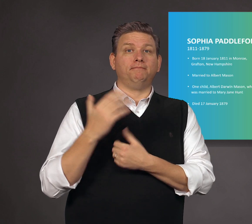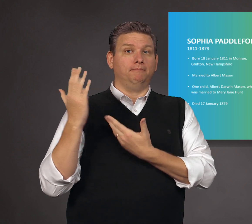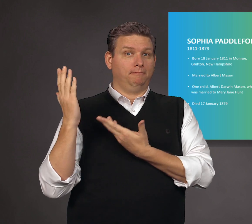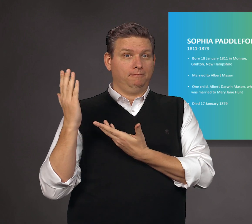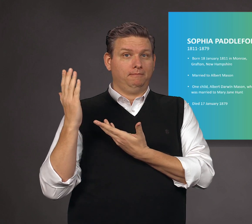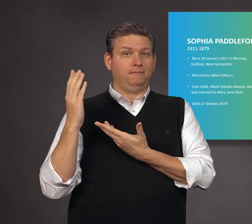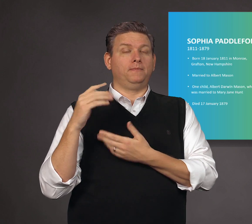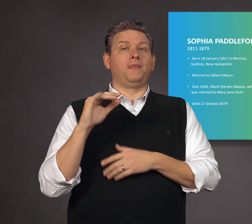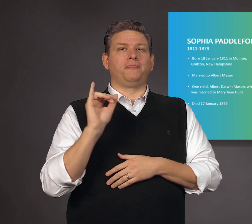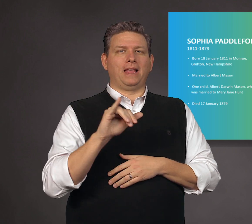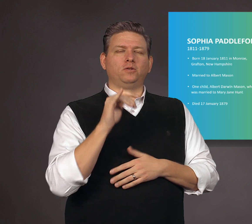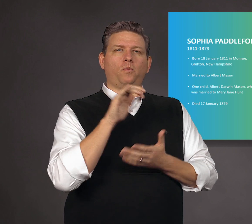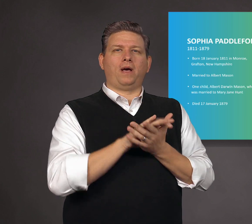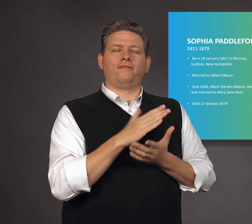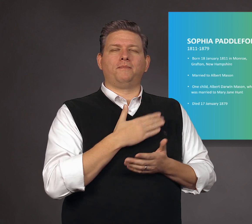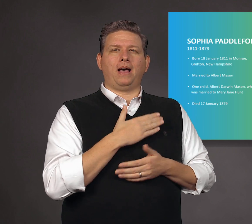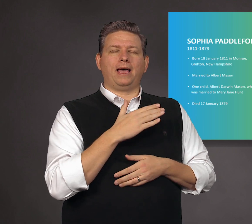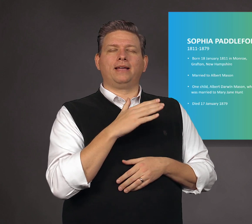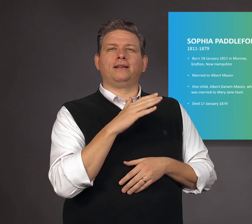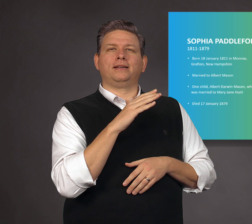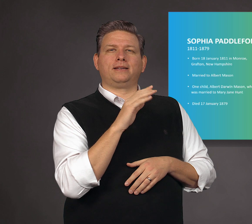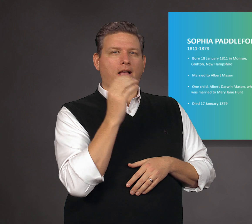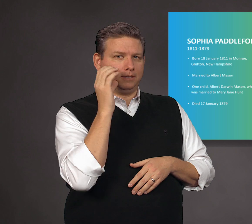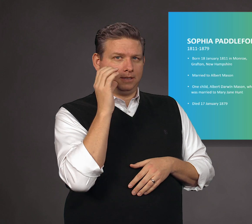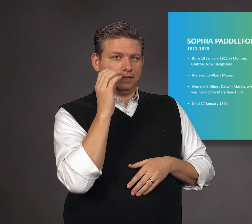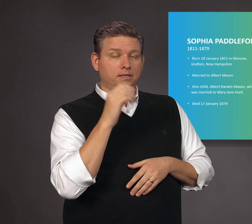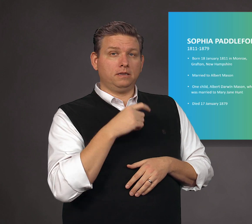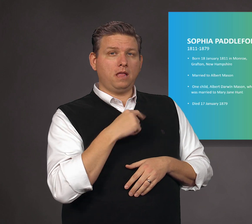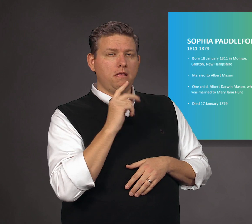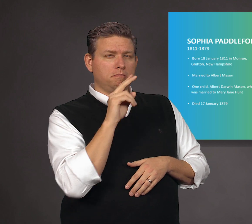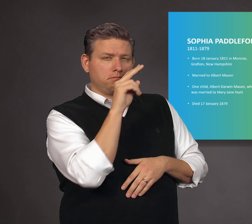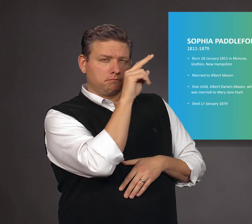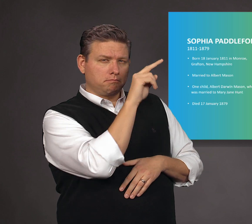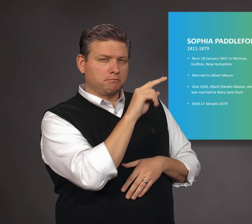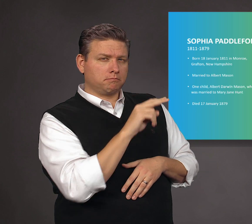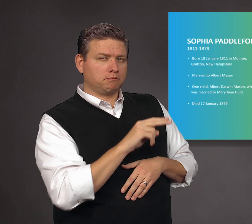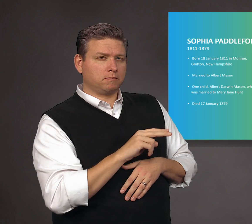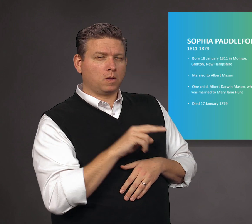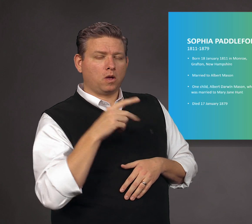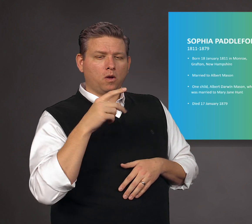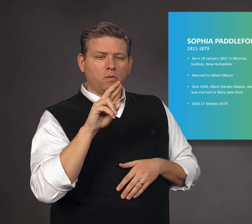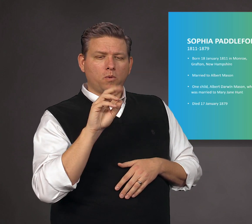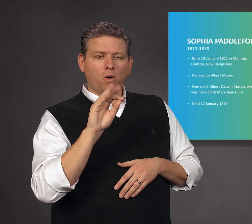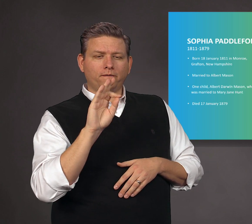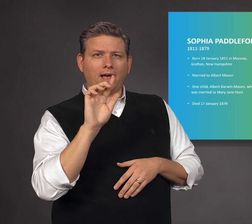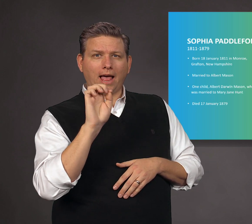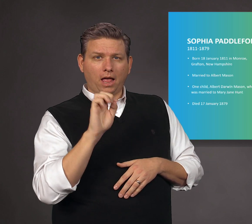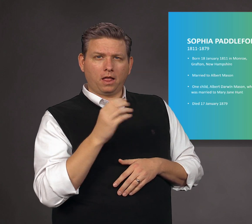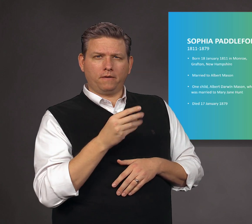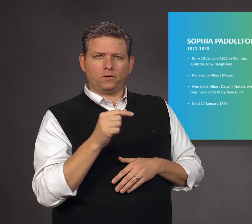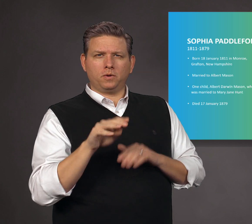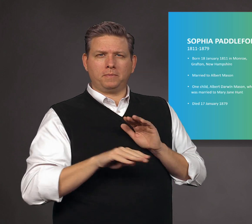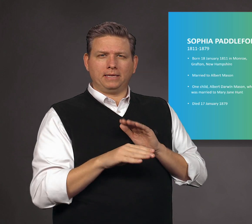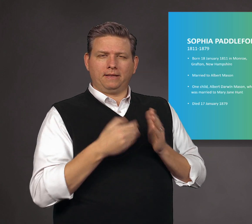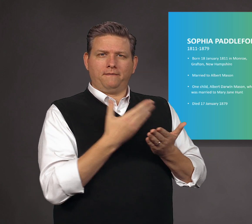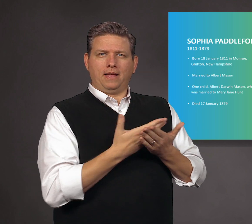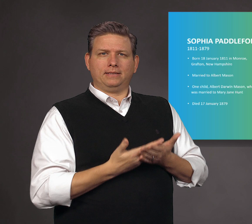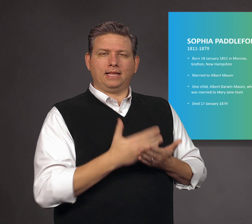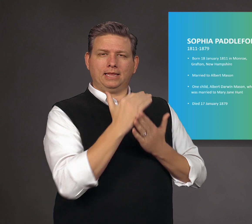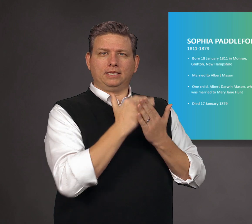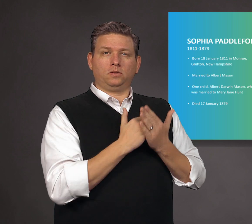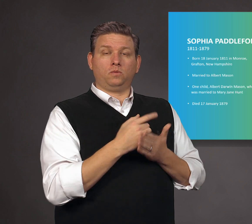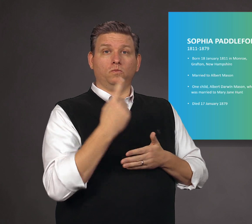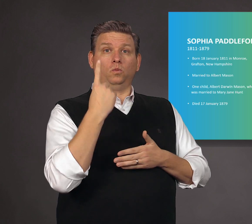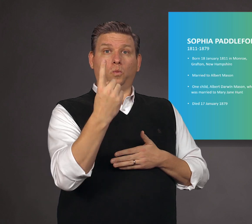my ancestor's cousin. When I first looked at her profile on FamilySearch, a few basic facts were listed, with only one source,